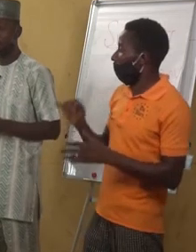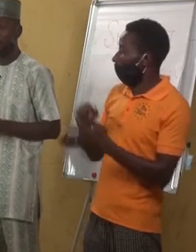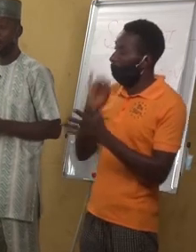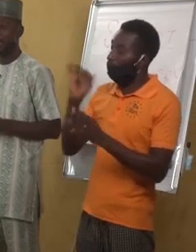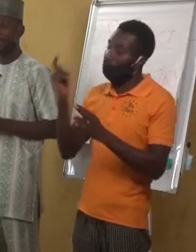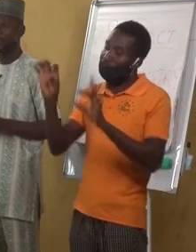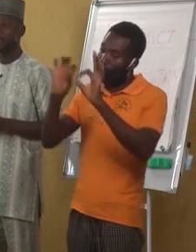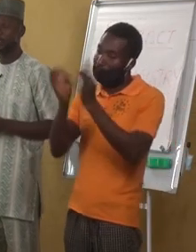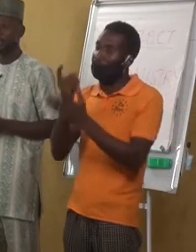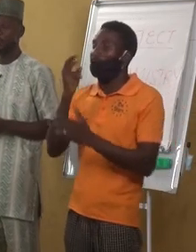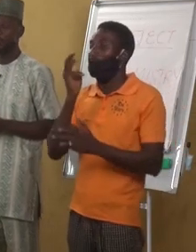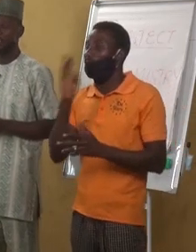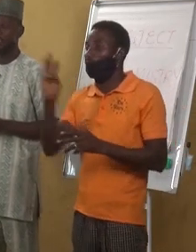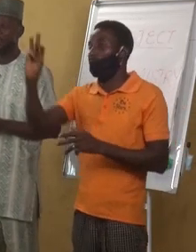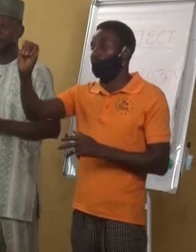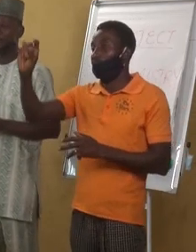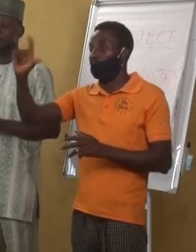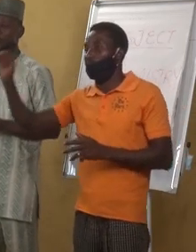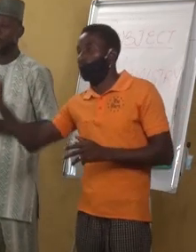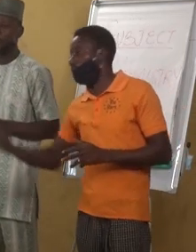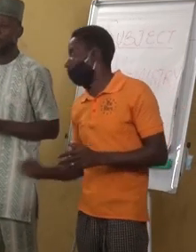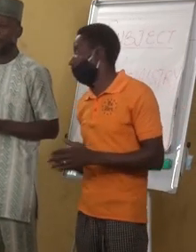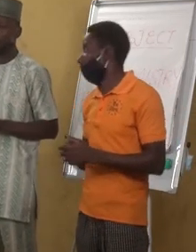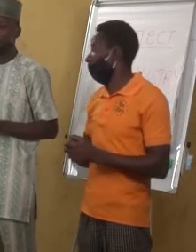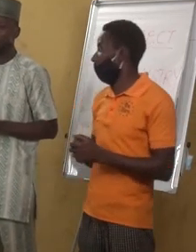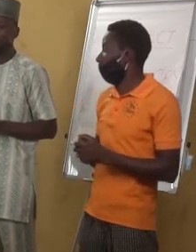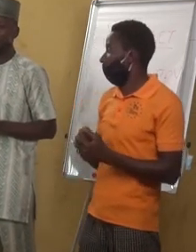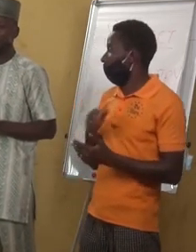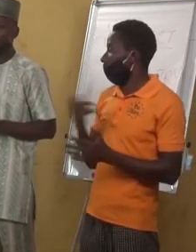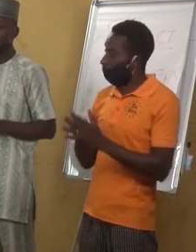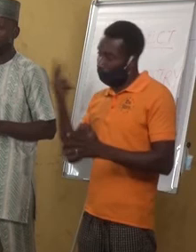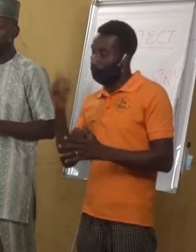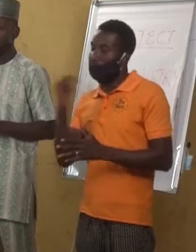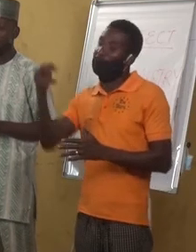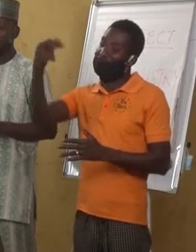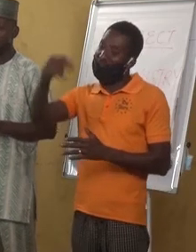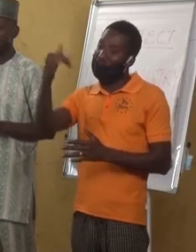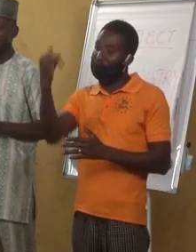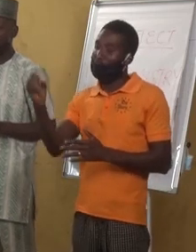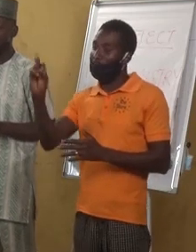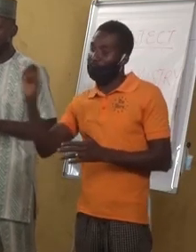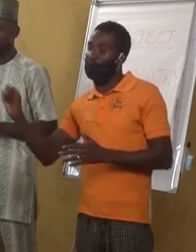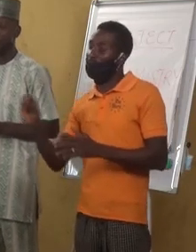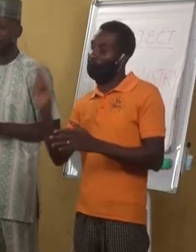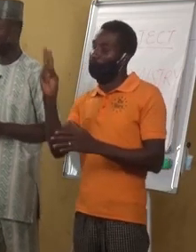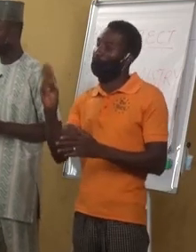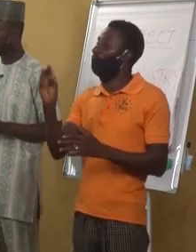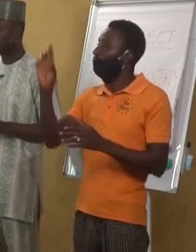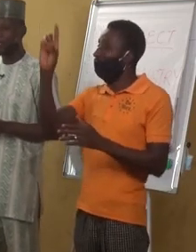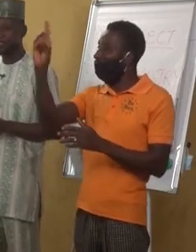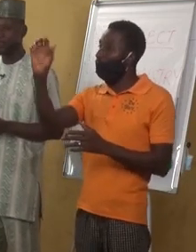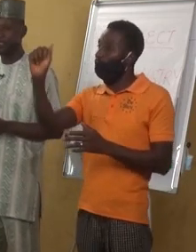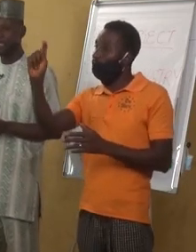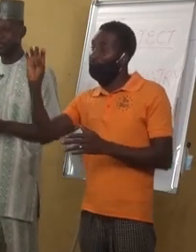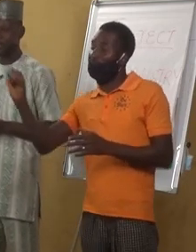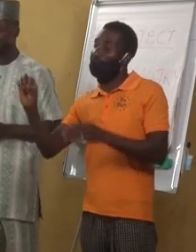covalent bonding, and then the second type of bonding is the formation of hydronium ion using coordinate or dative bonding. So you are